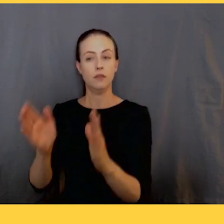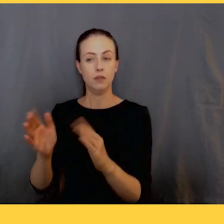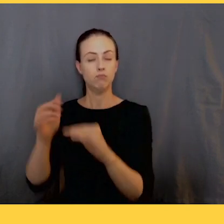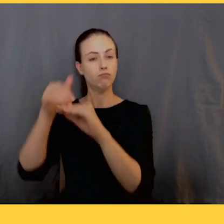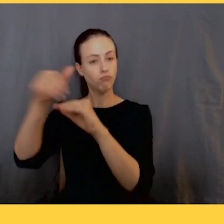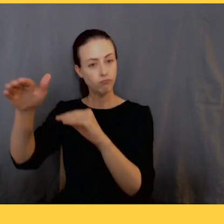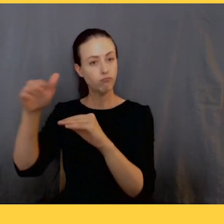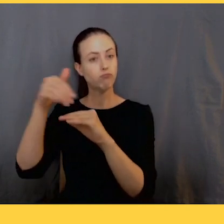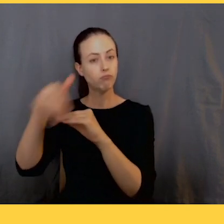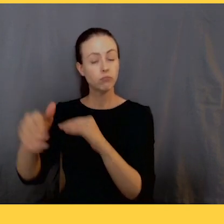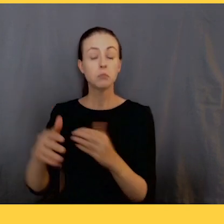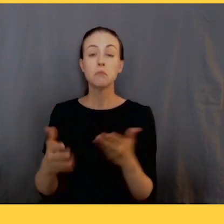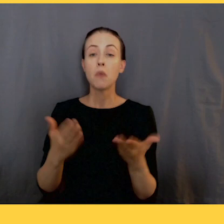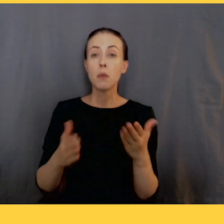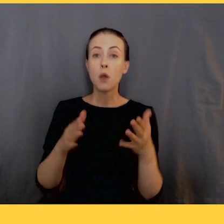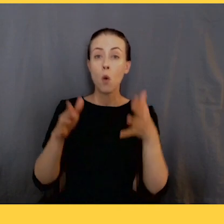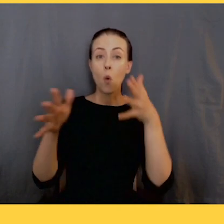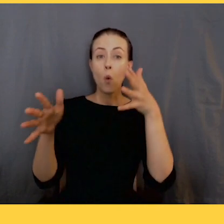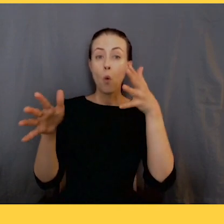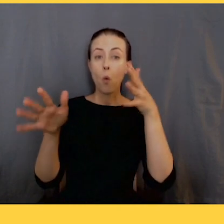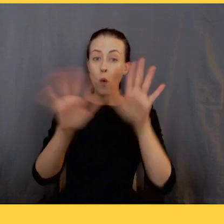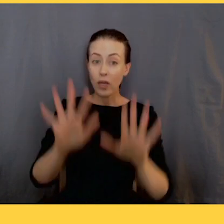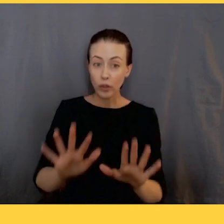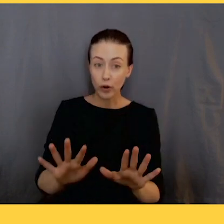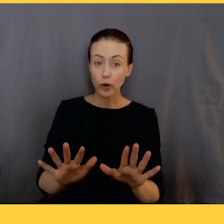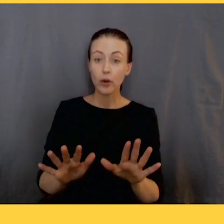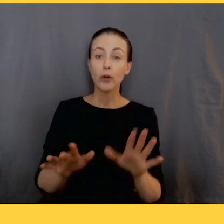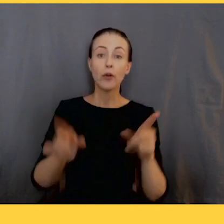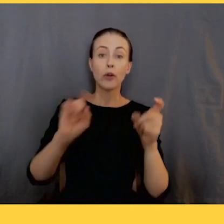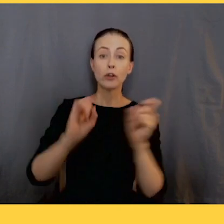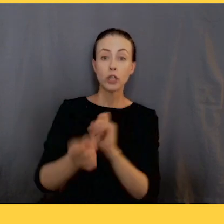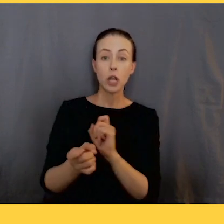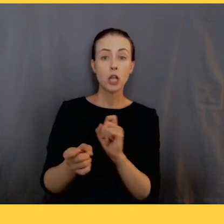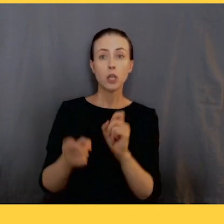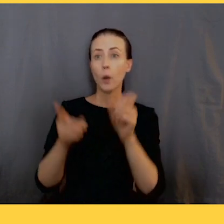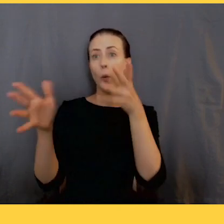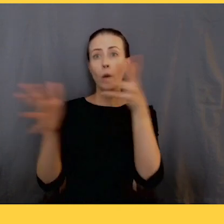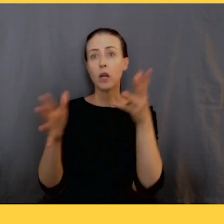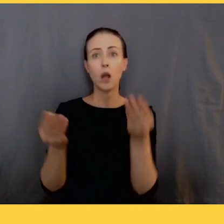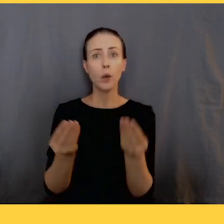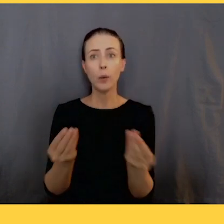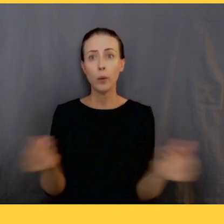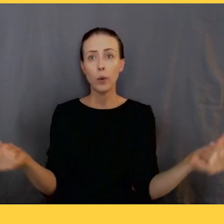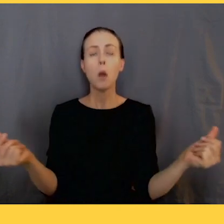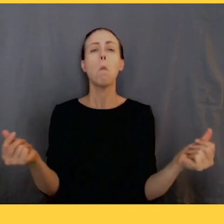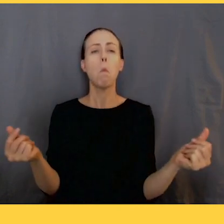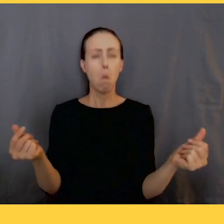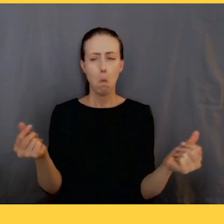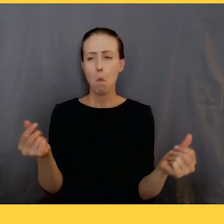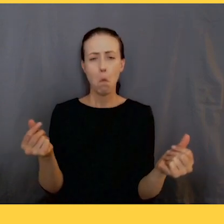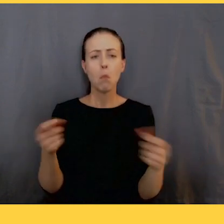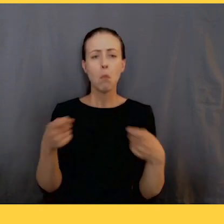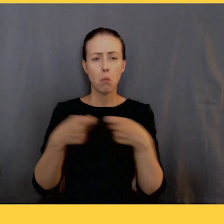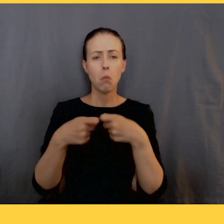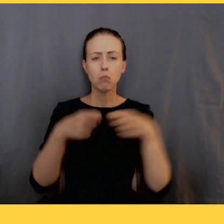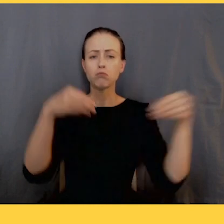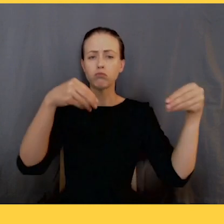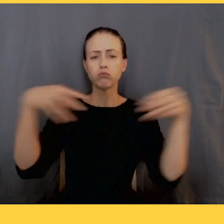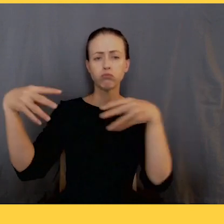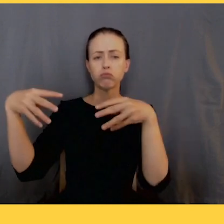be a situation where weather conditions have changed and there's no longer a need for PSPS. We will let the customer